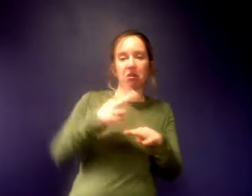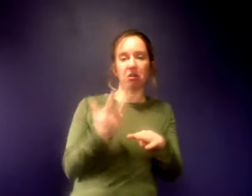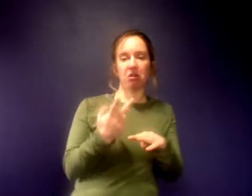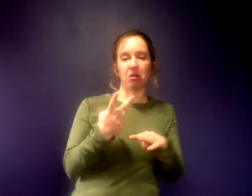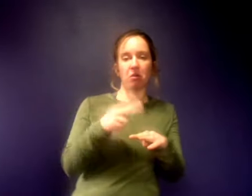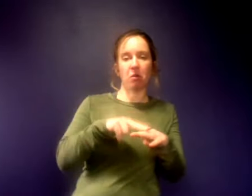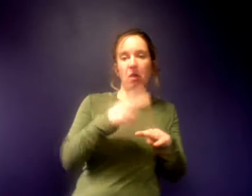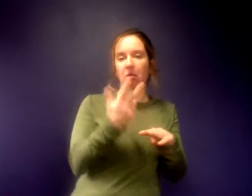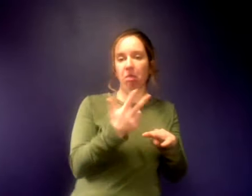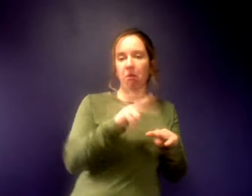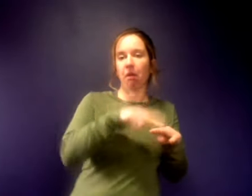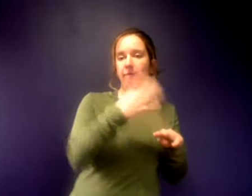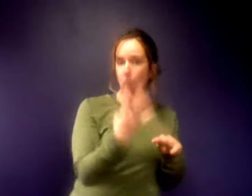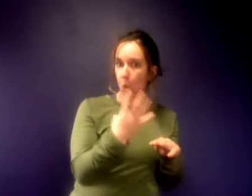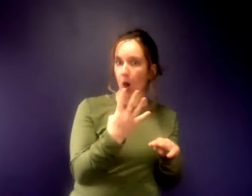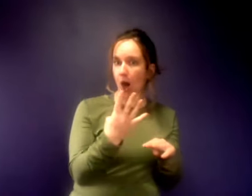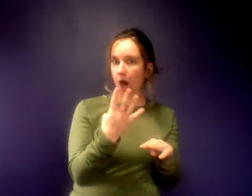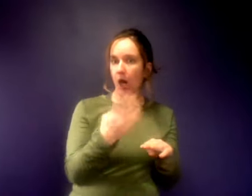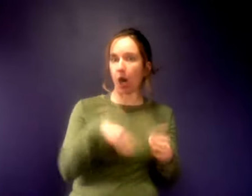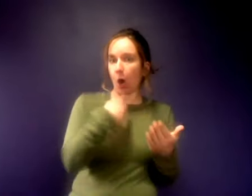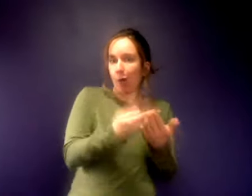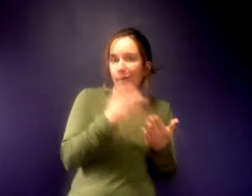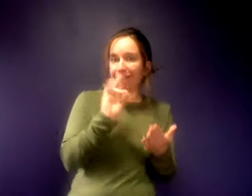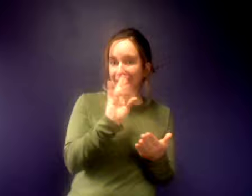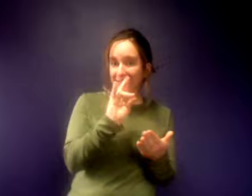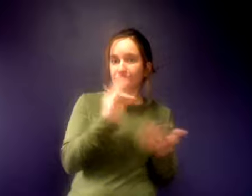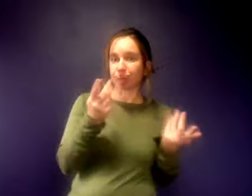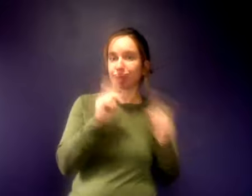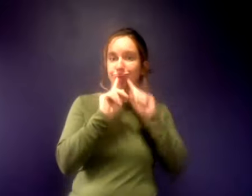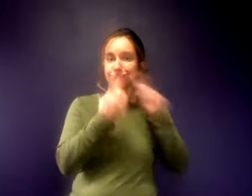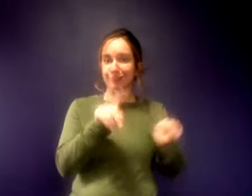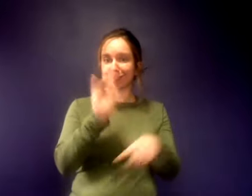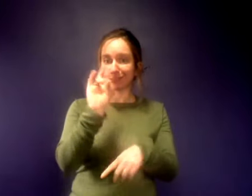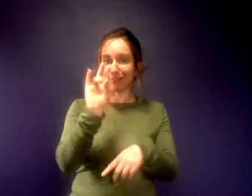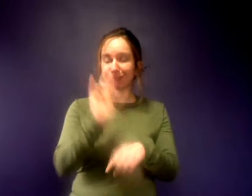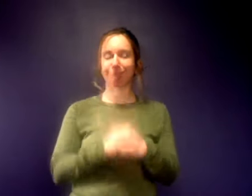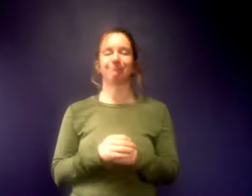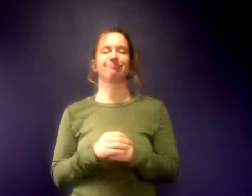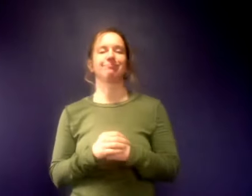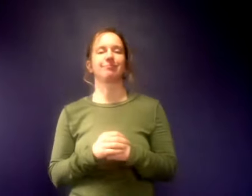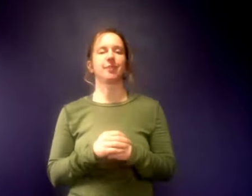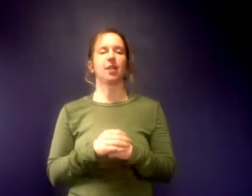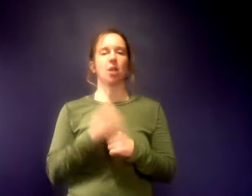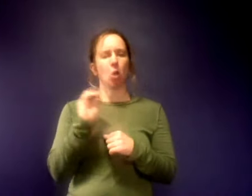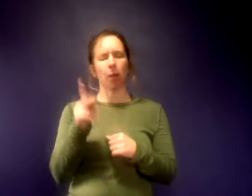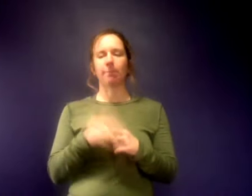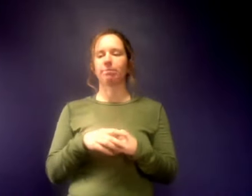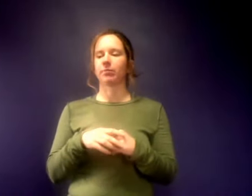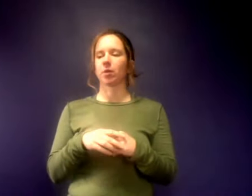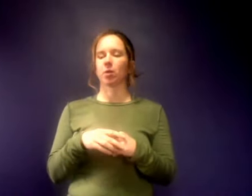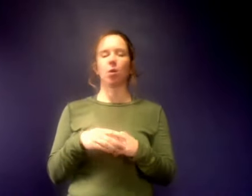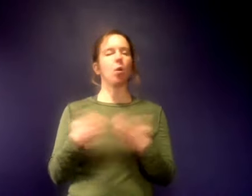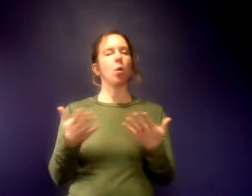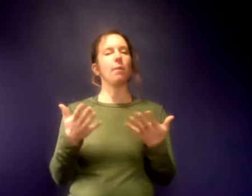answer. We could do a couple of different ones. We could say, what if I asked you what 8 plus 1